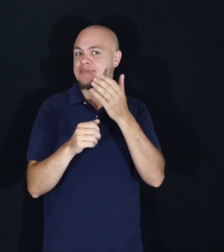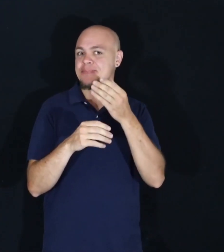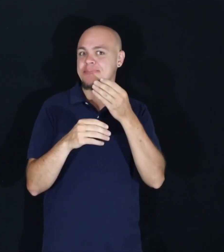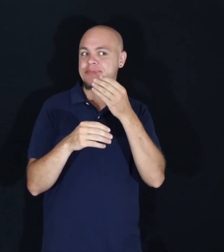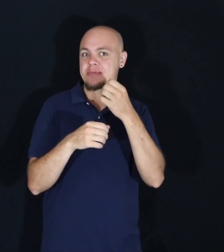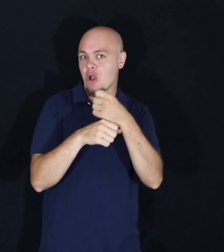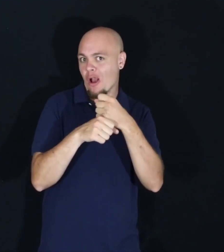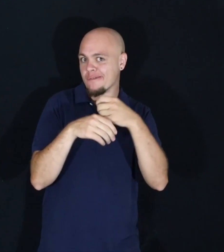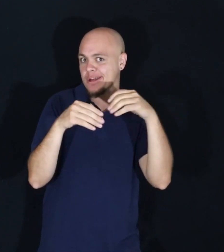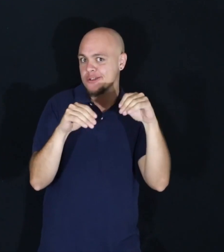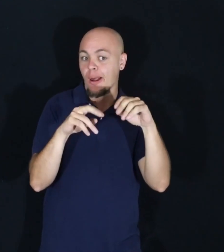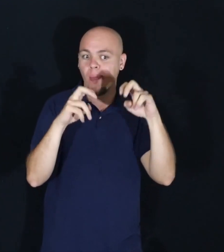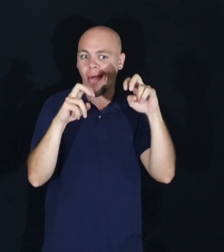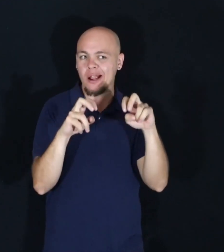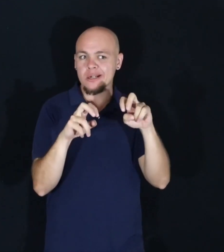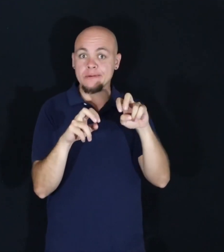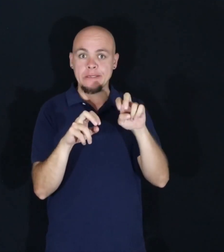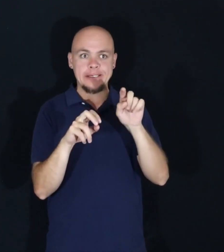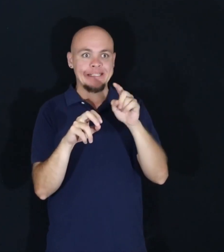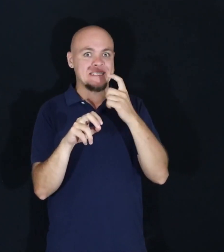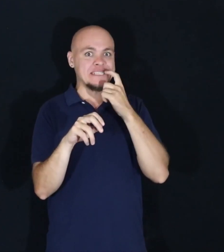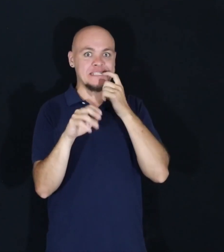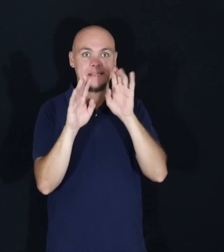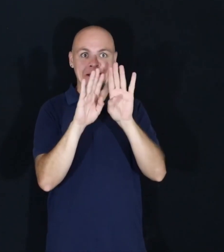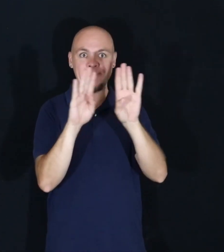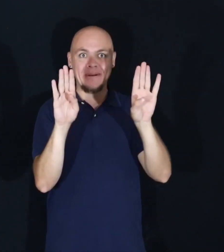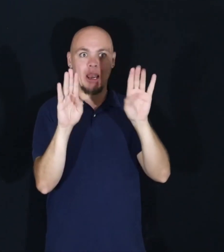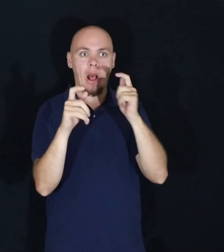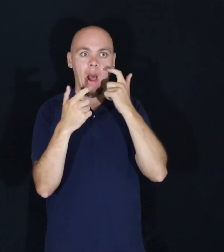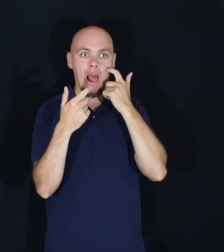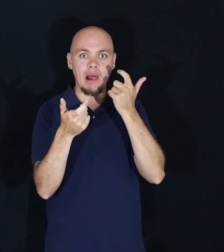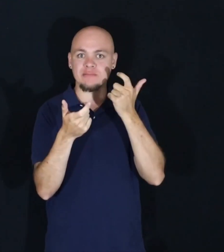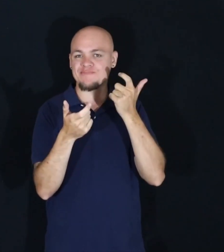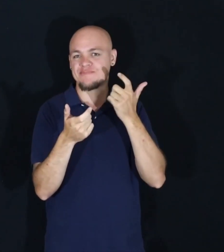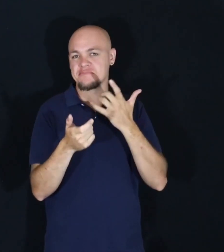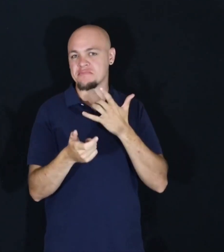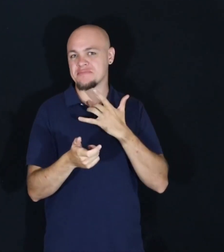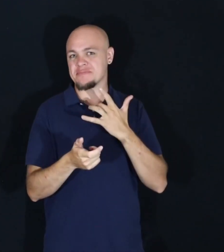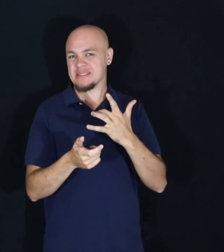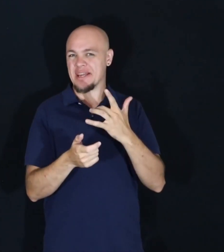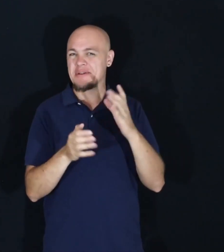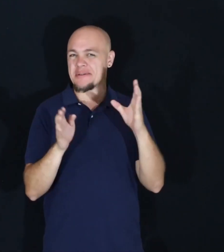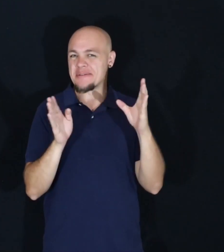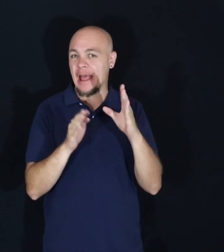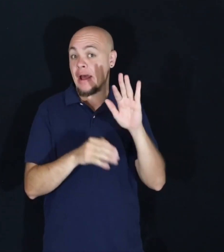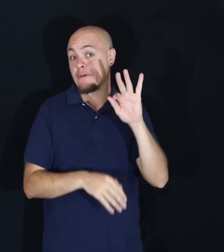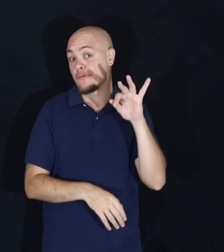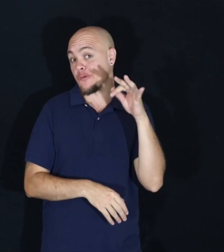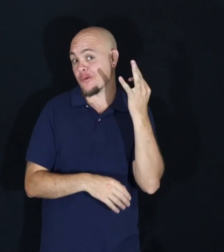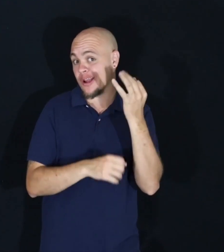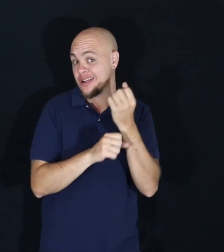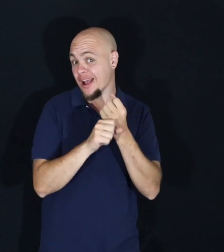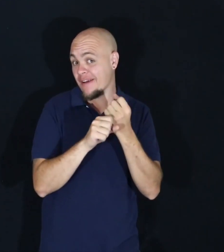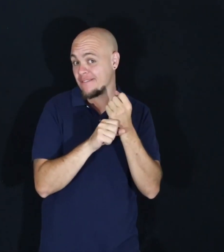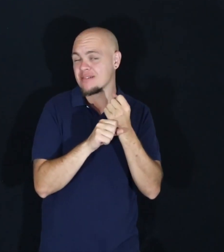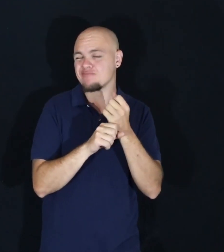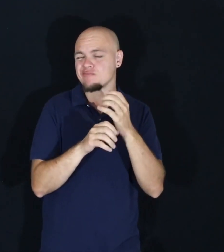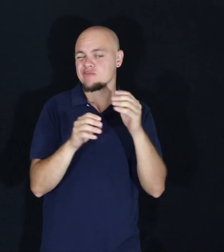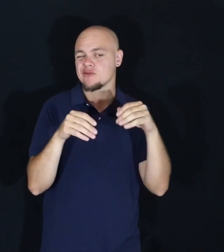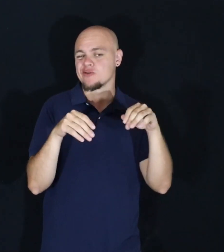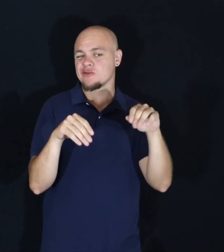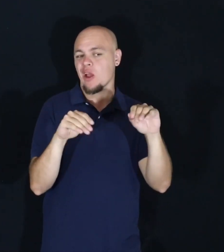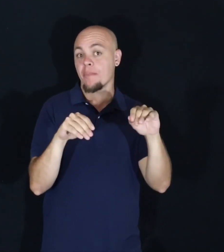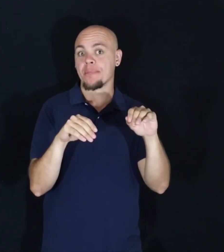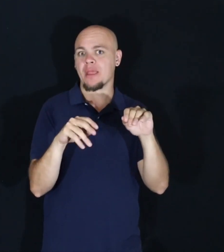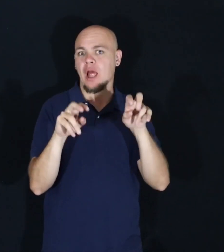search for the widest, clearest window possible, and I find those usually belong to those little French cafes, and then we